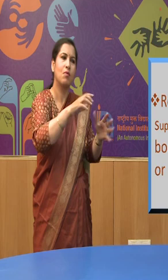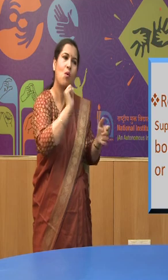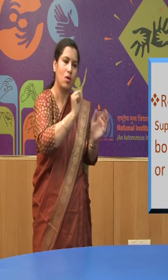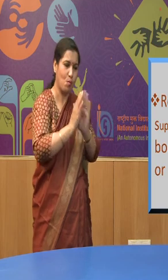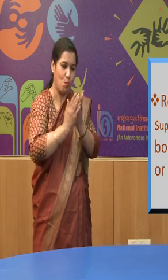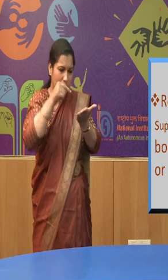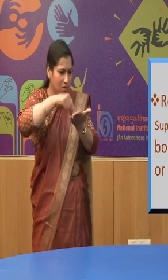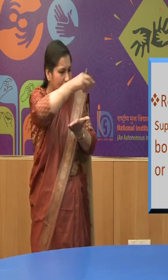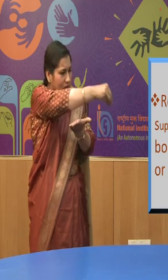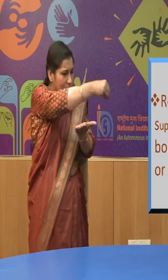in the religious books.